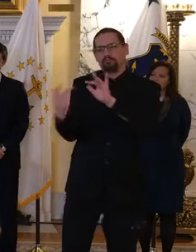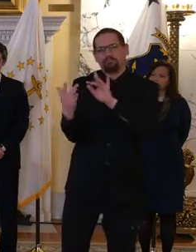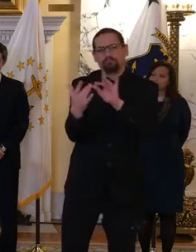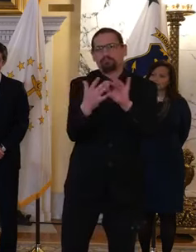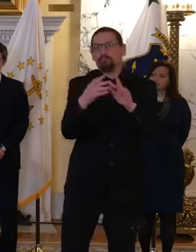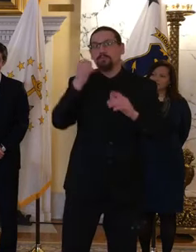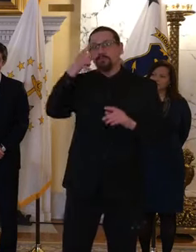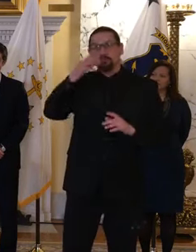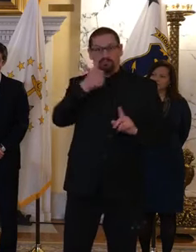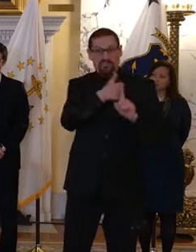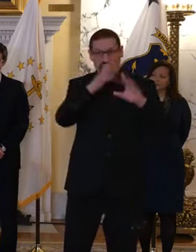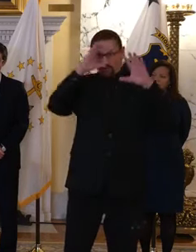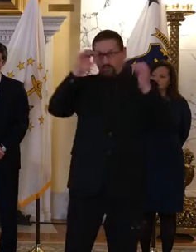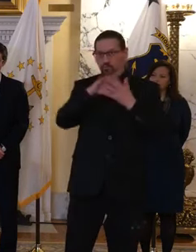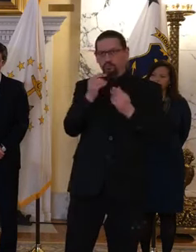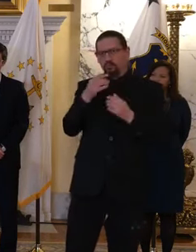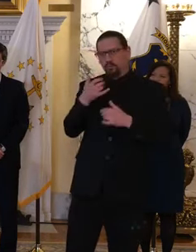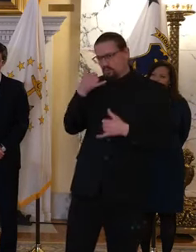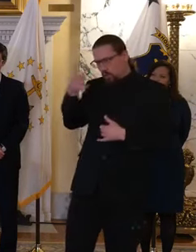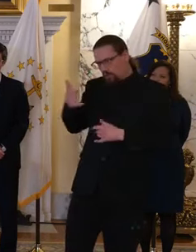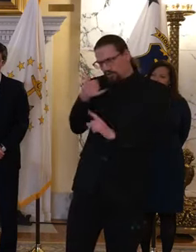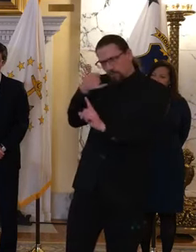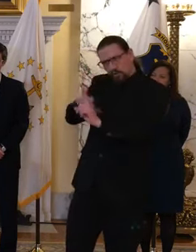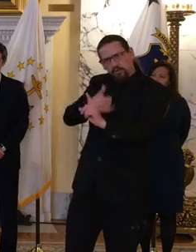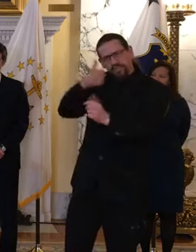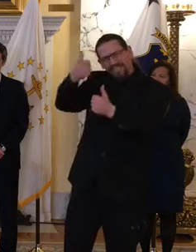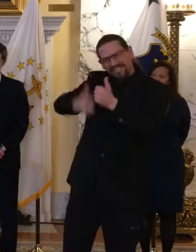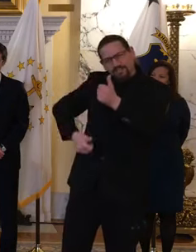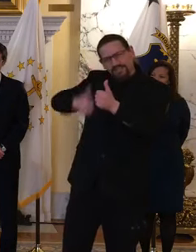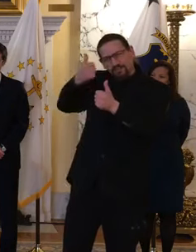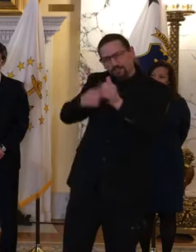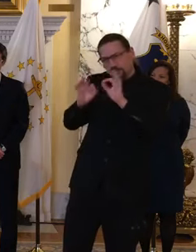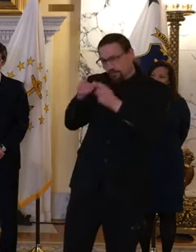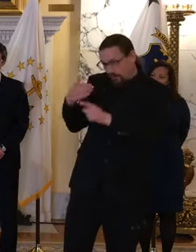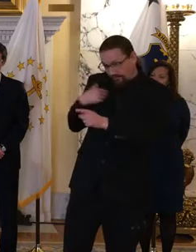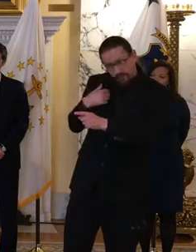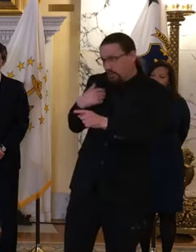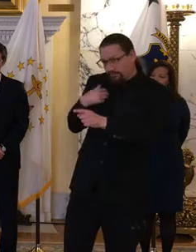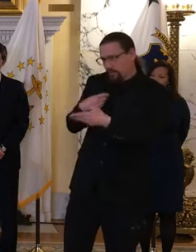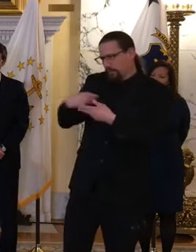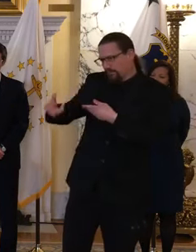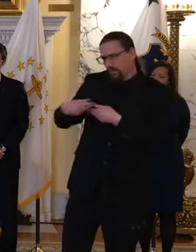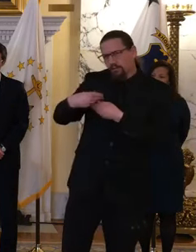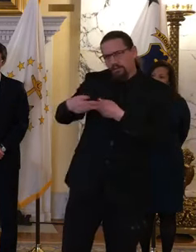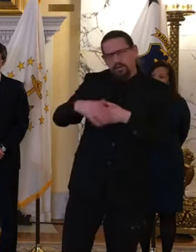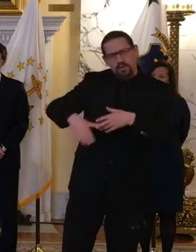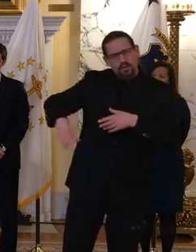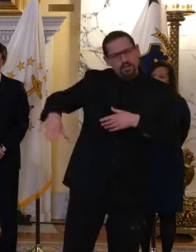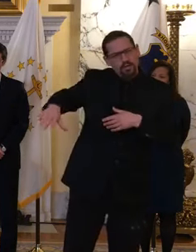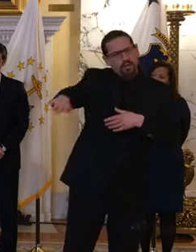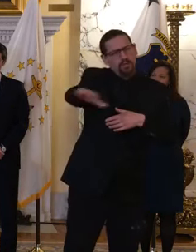So Harrison, I'm glad you're here. You're off and running, and keep doing a great job.